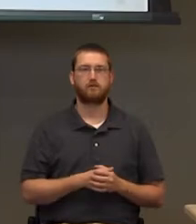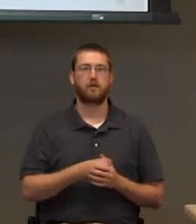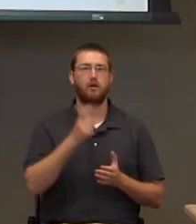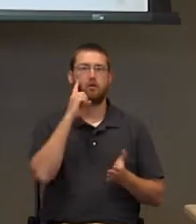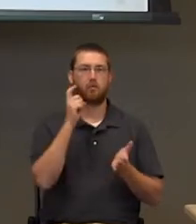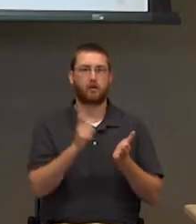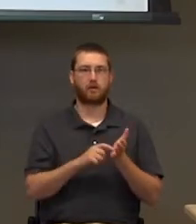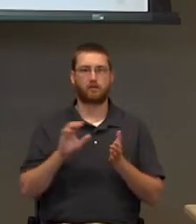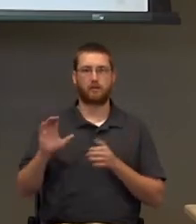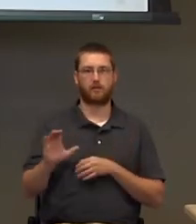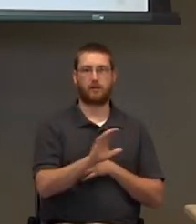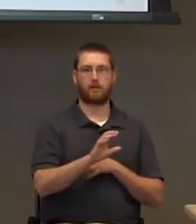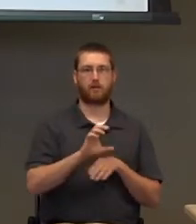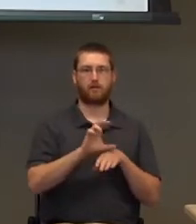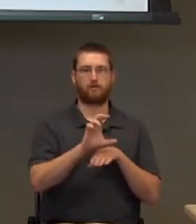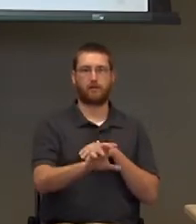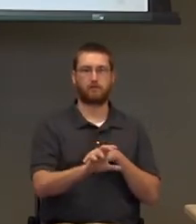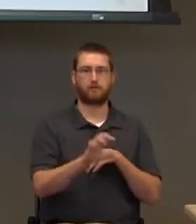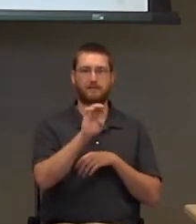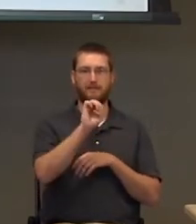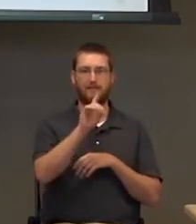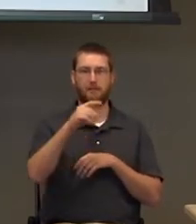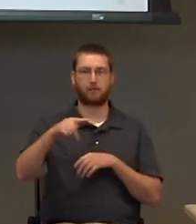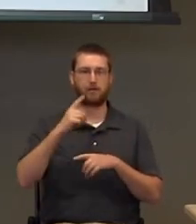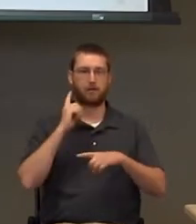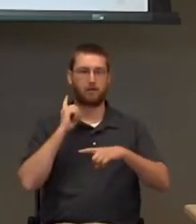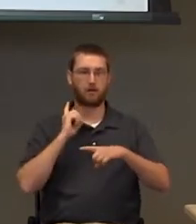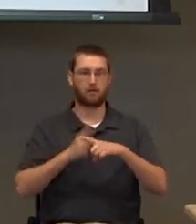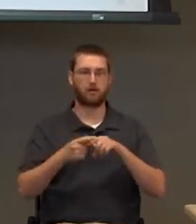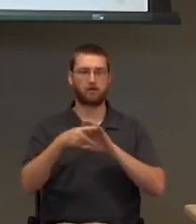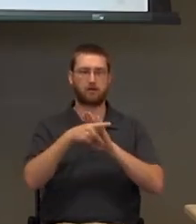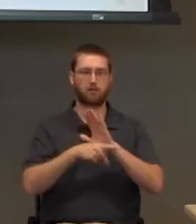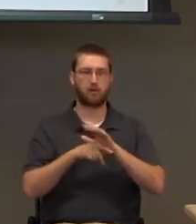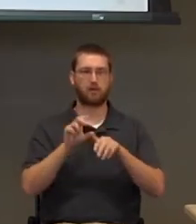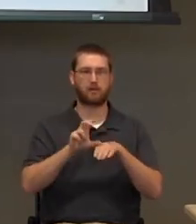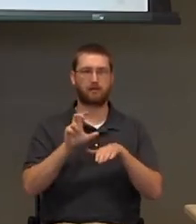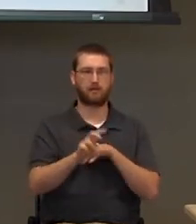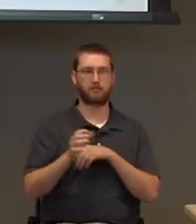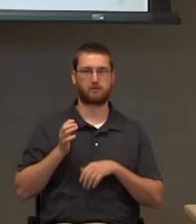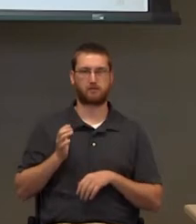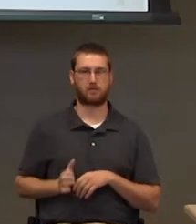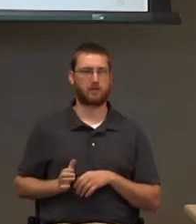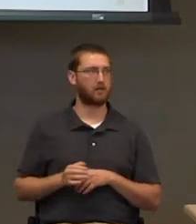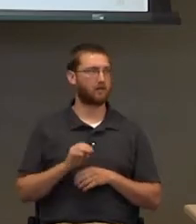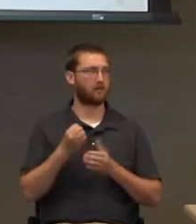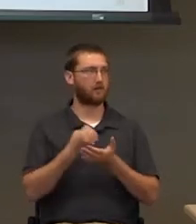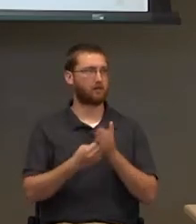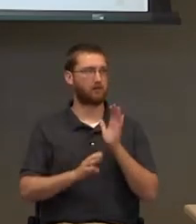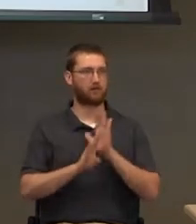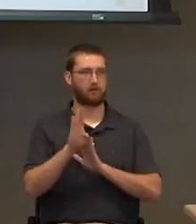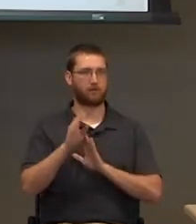recognizing their investment in economic development and their importance, particularly from the policy and investment side of economic development.